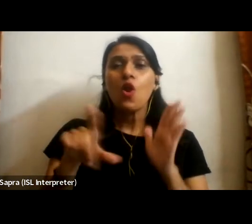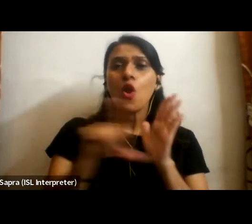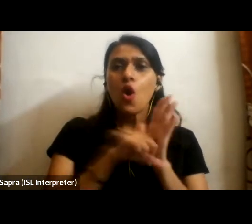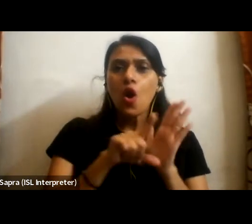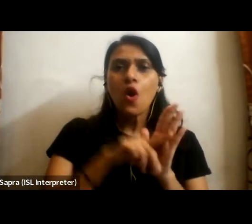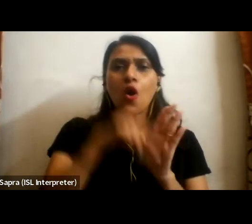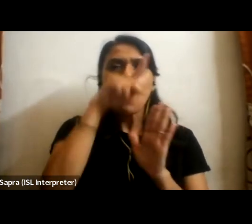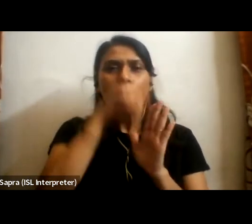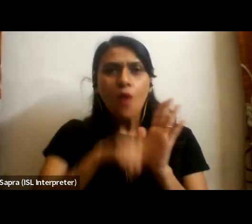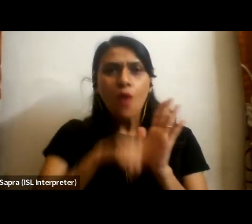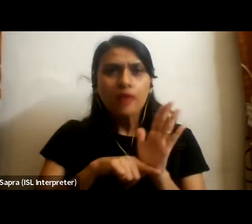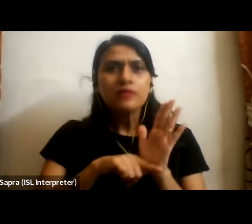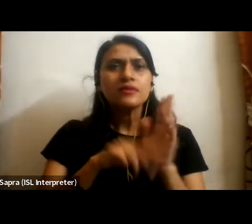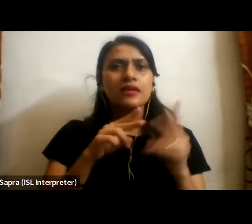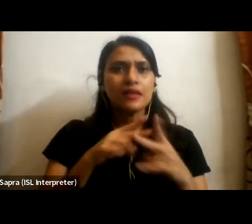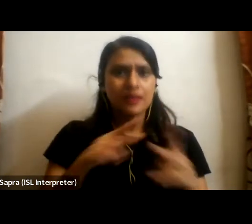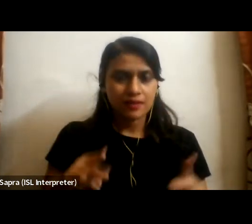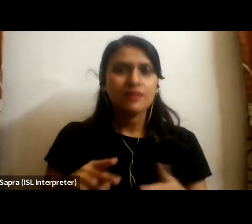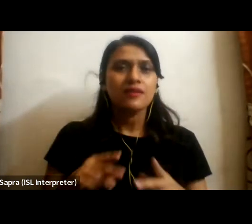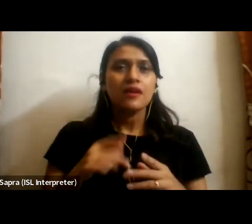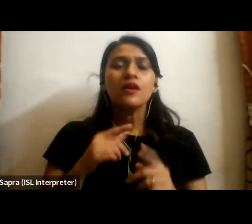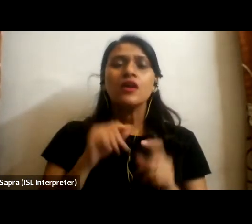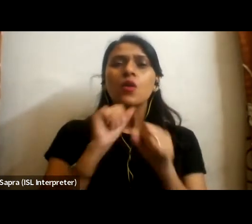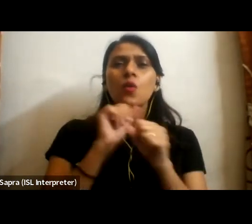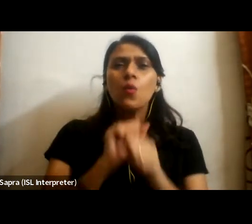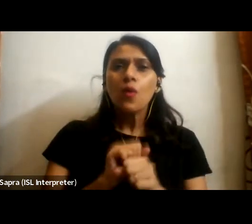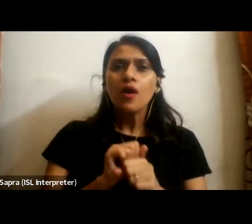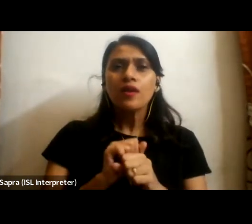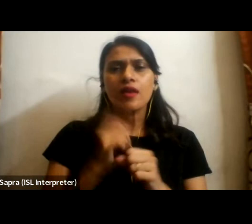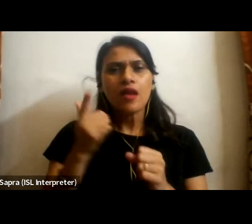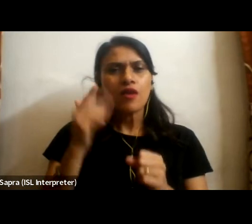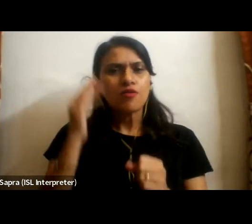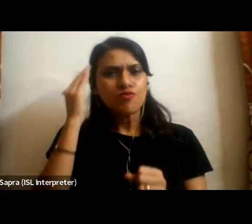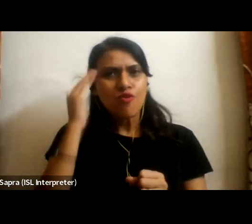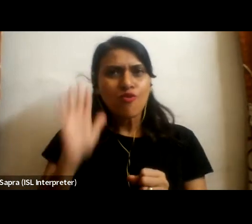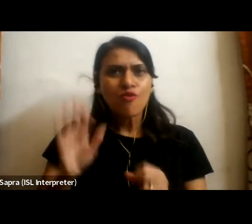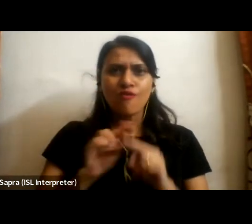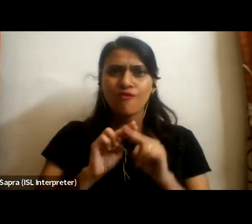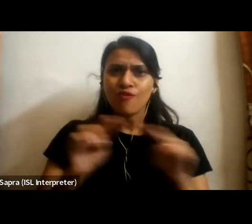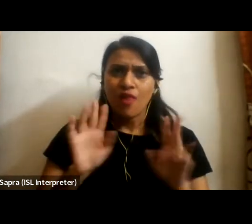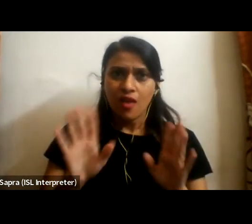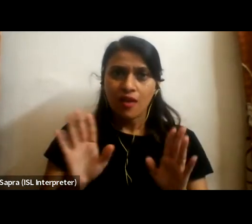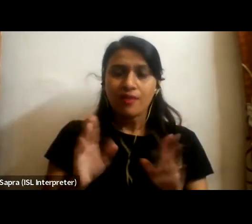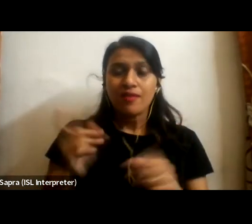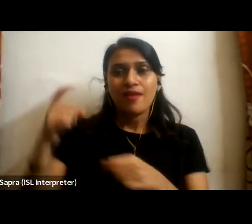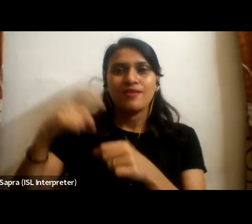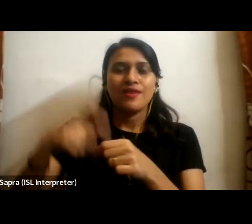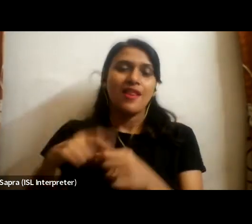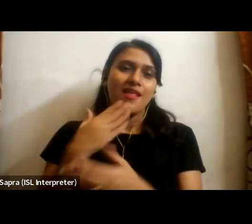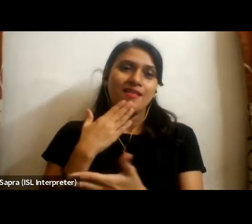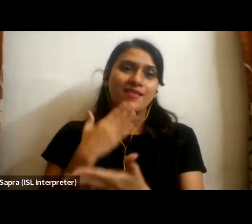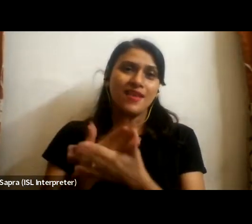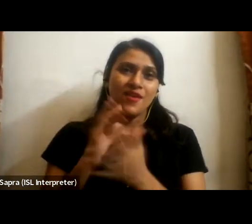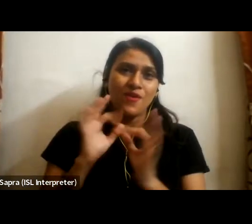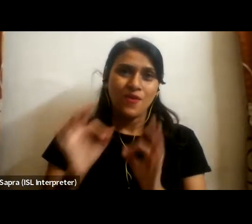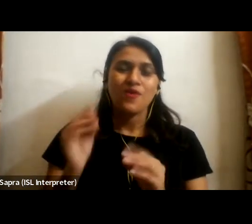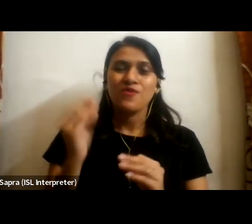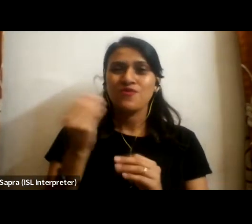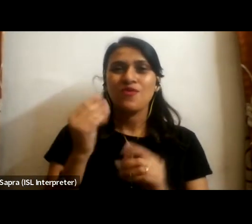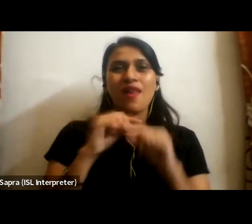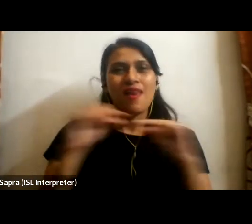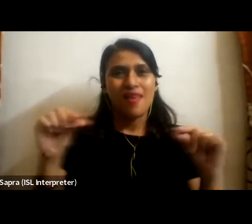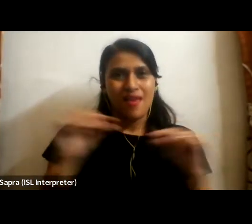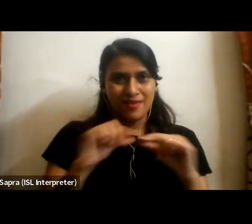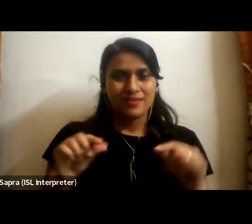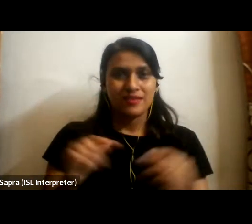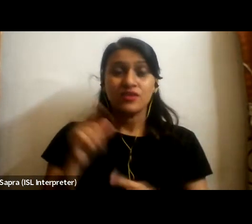in case there is anyone else who has accidentally or deliberately joined, a quick couple of lines on her.